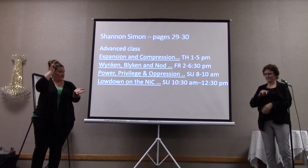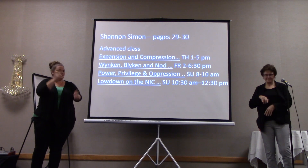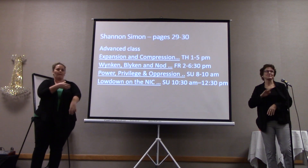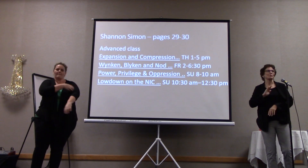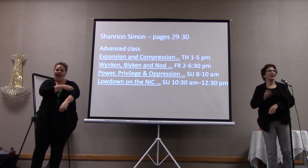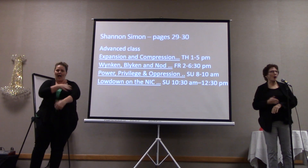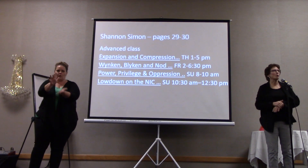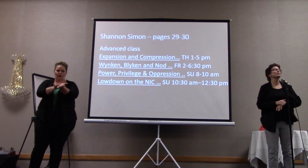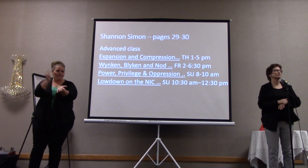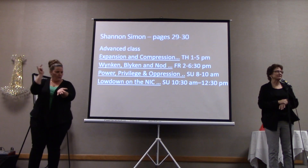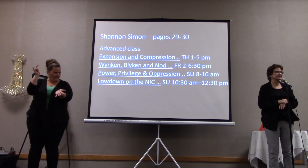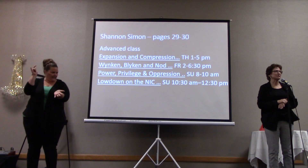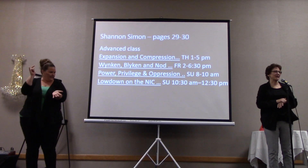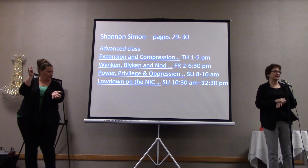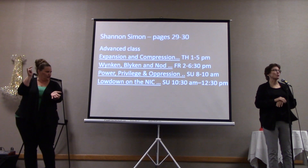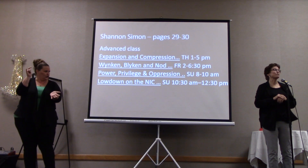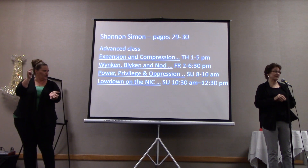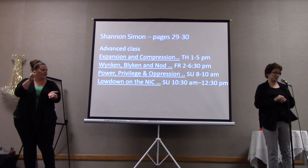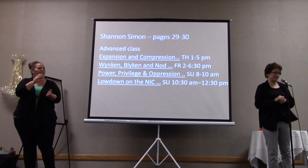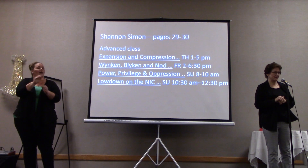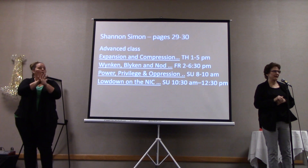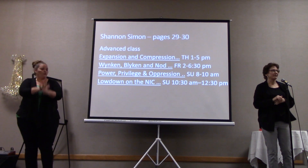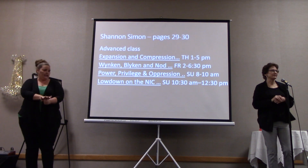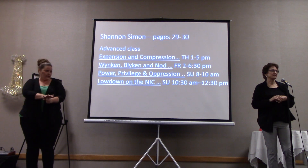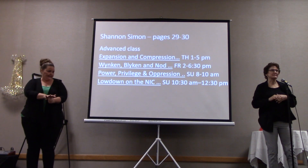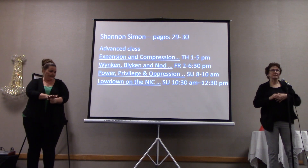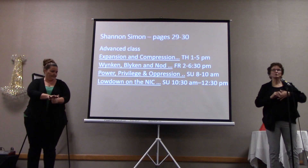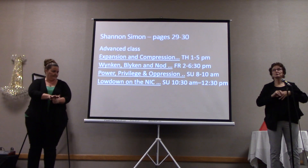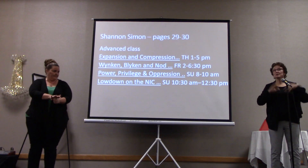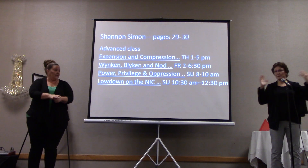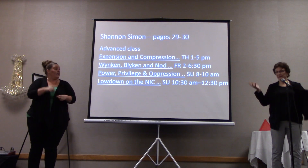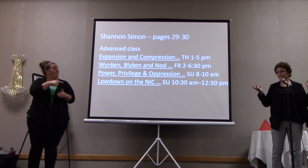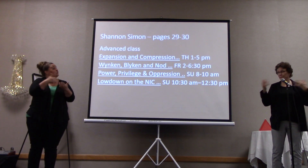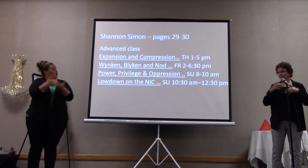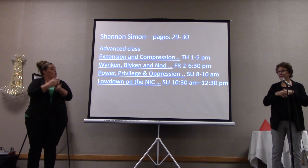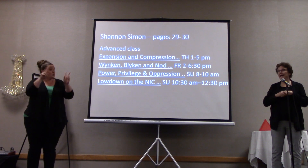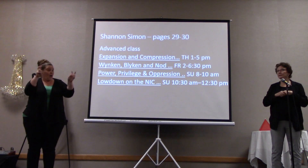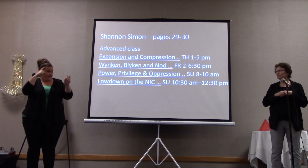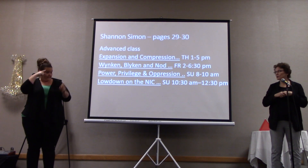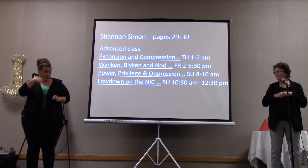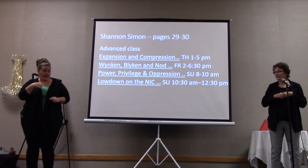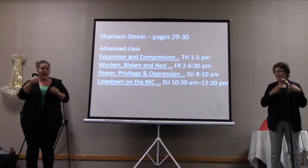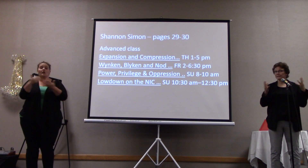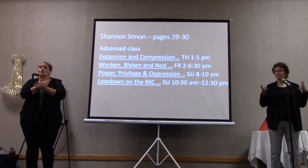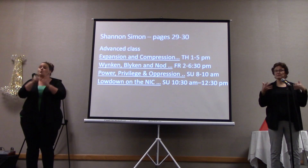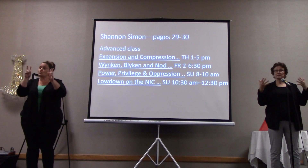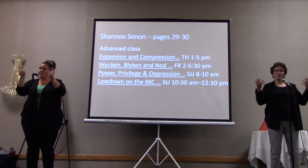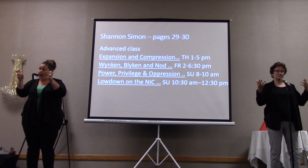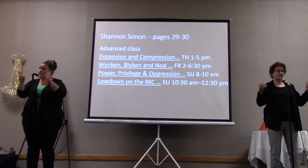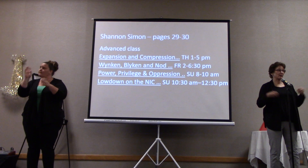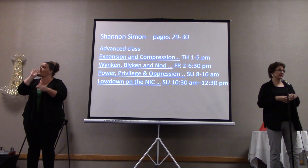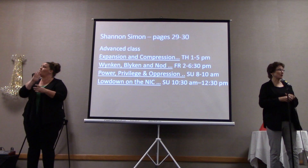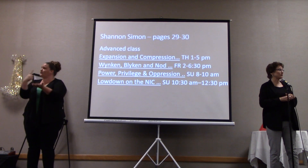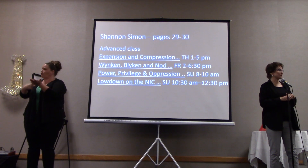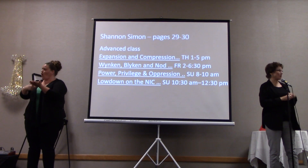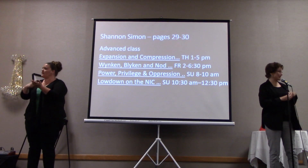Yeah. So power, privilege, and oppression. This is a new topic for me, and a new topic that is being talked